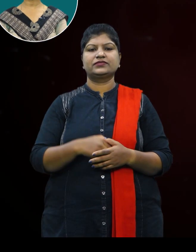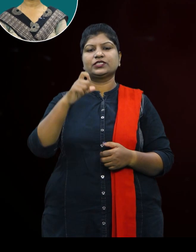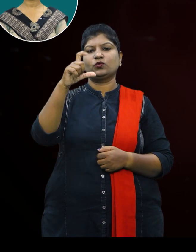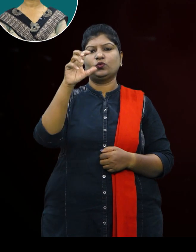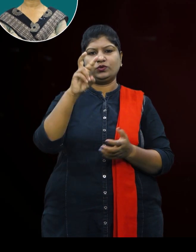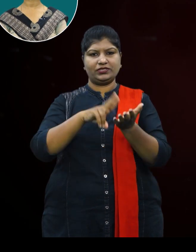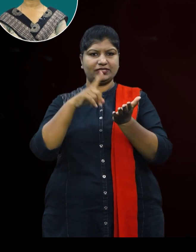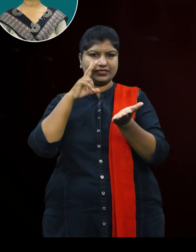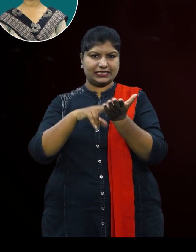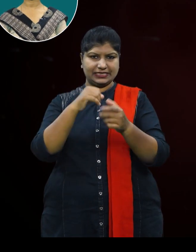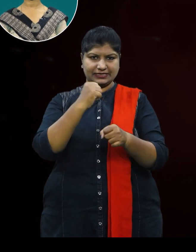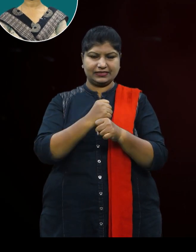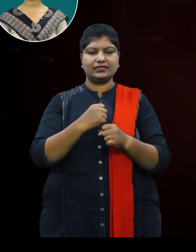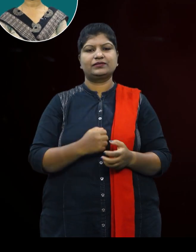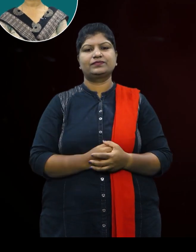Cloning.